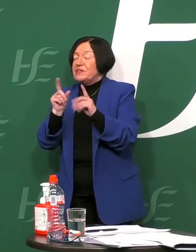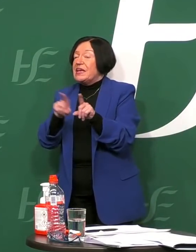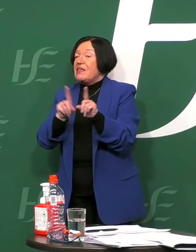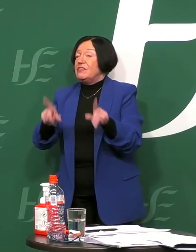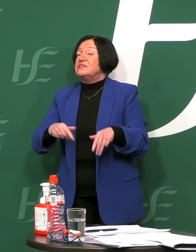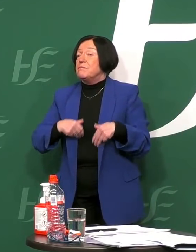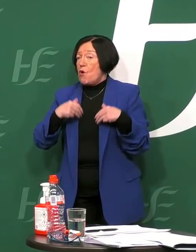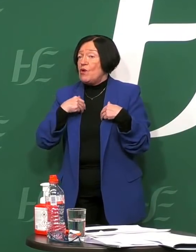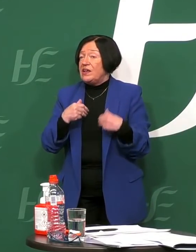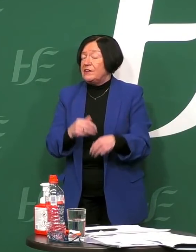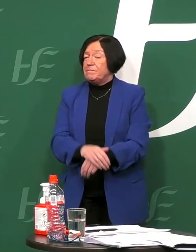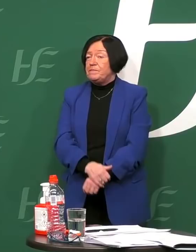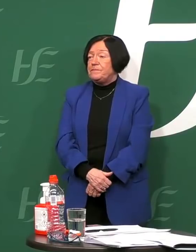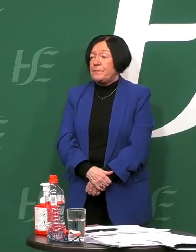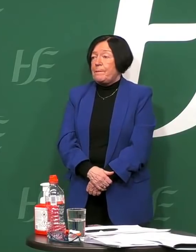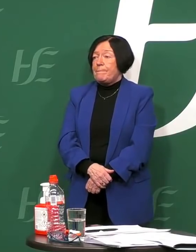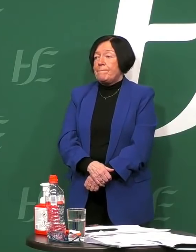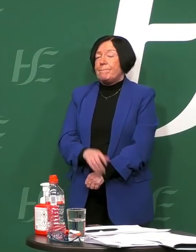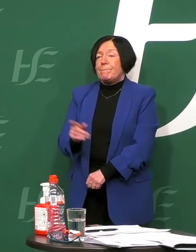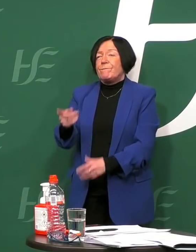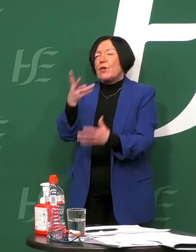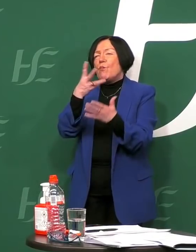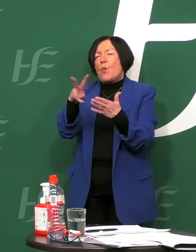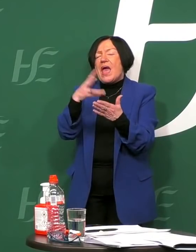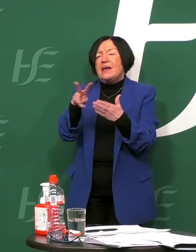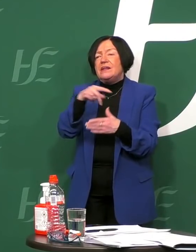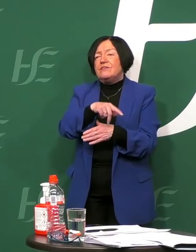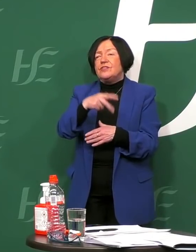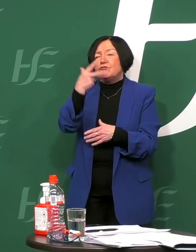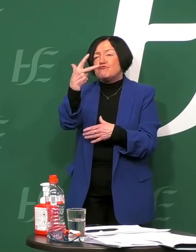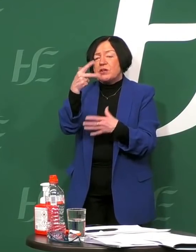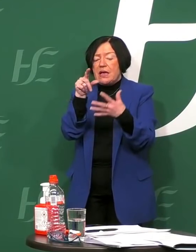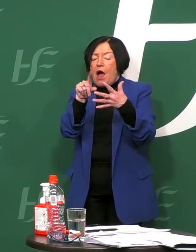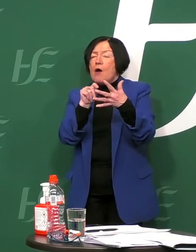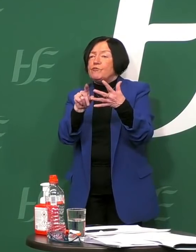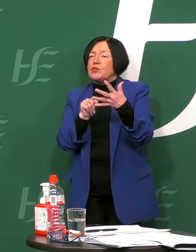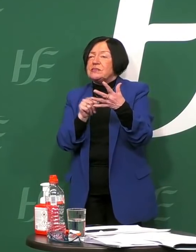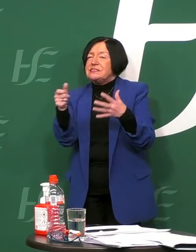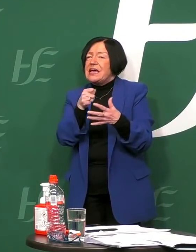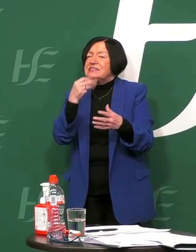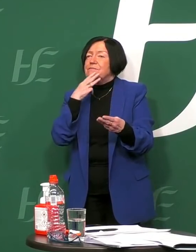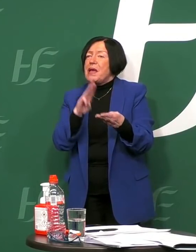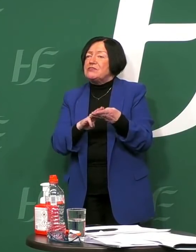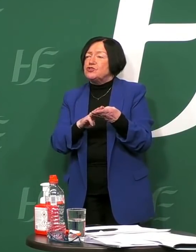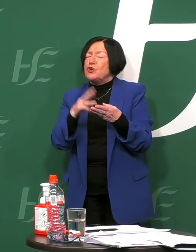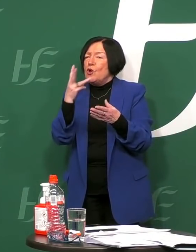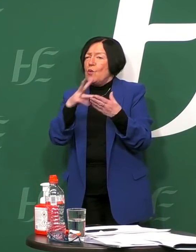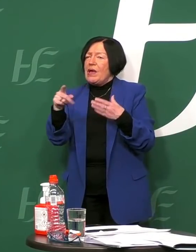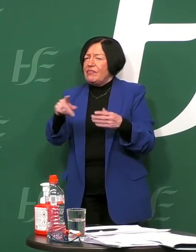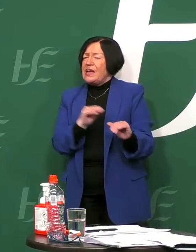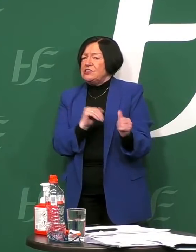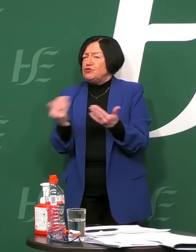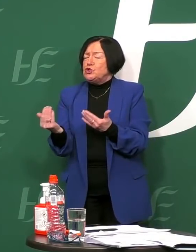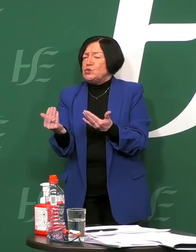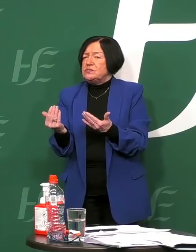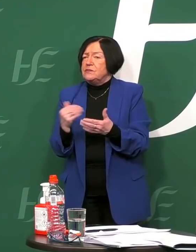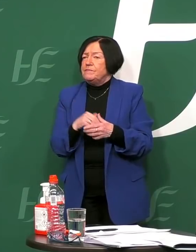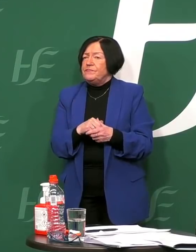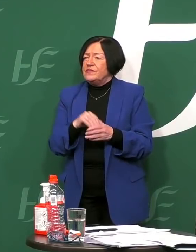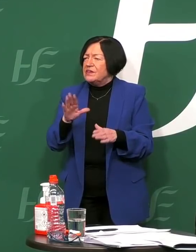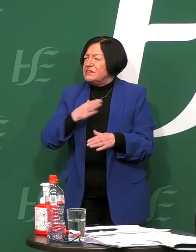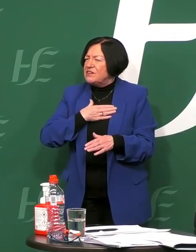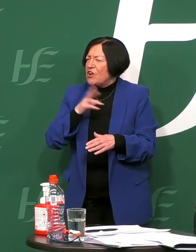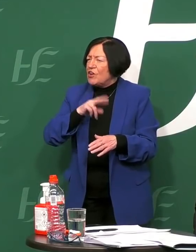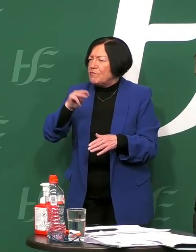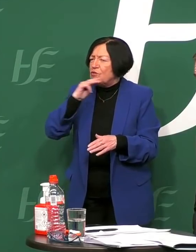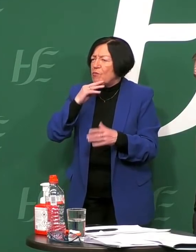morning. So when did the 3-option text message, when was that introduced? Sorry, I'm